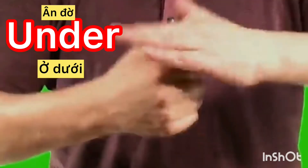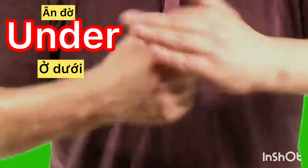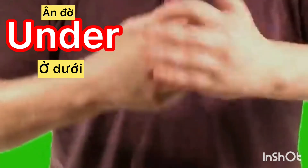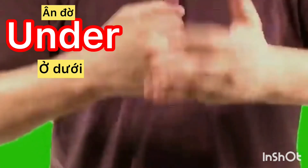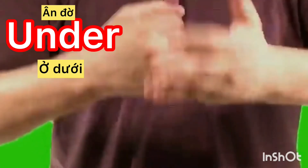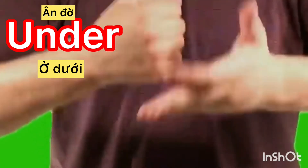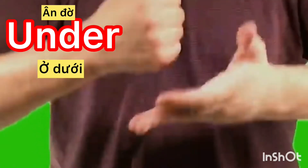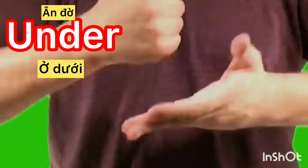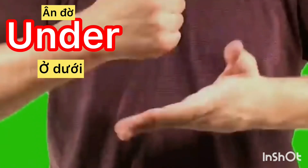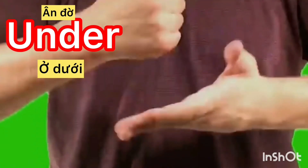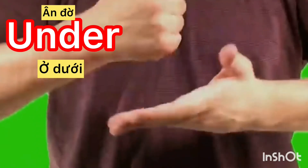Under.